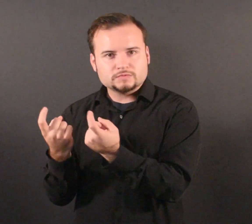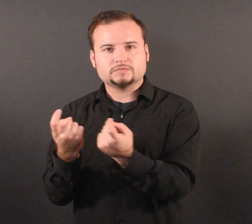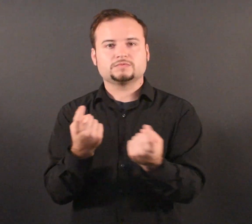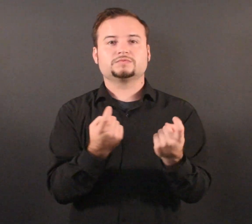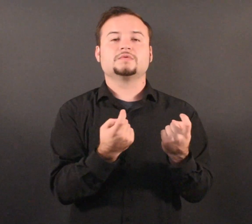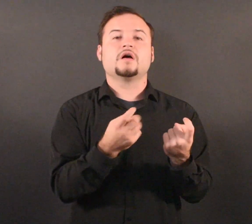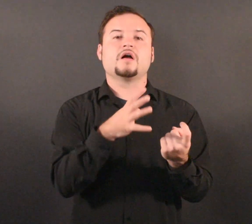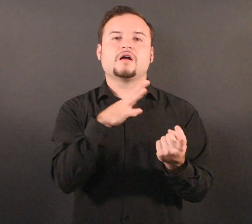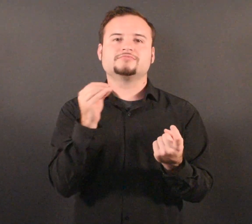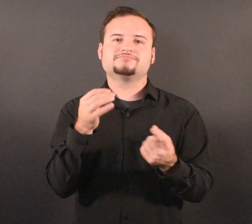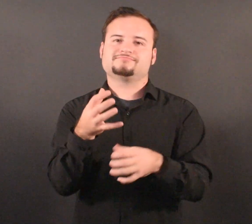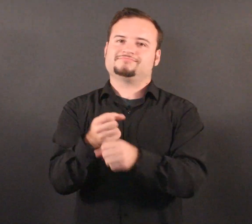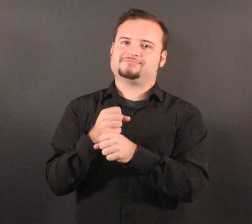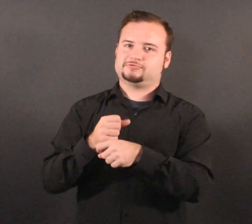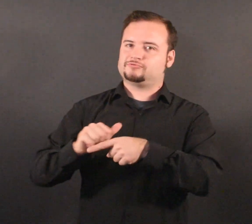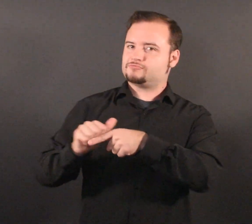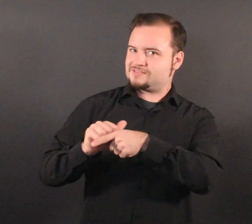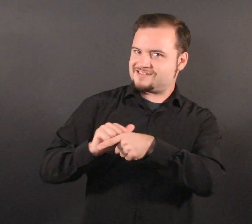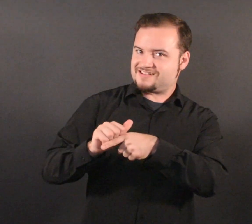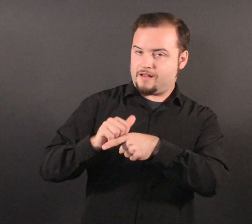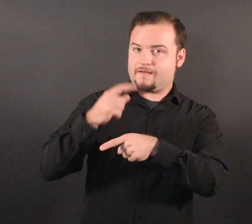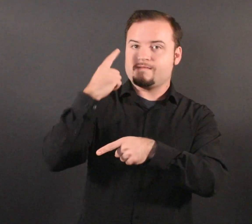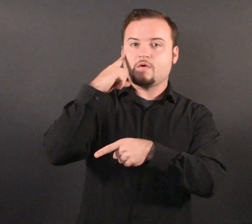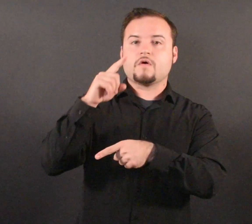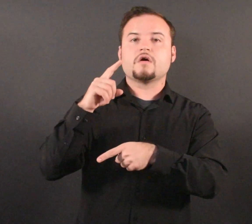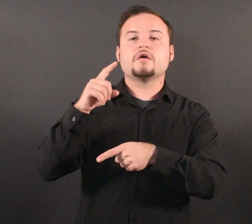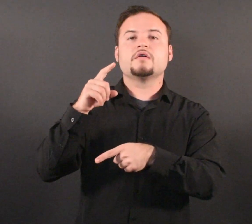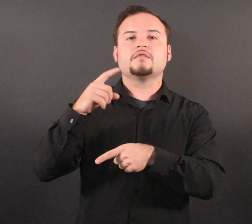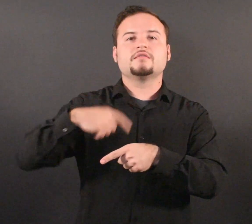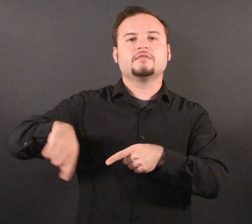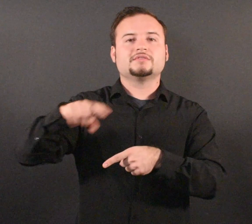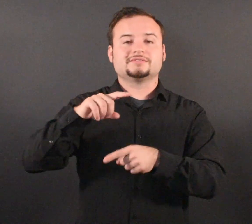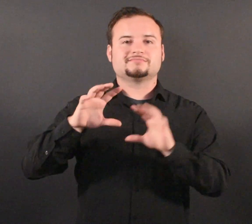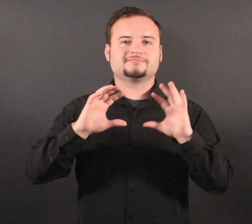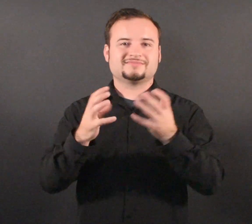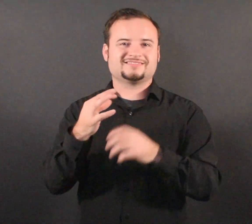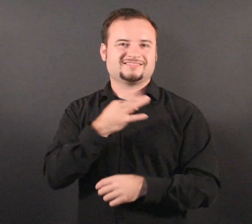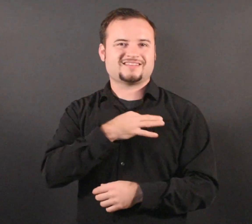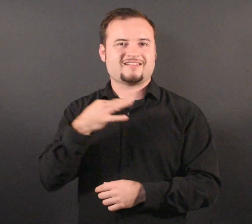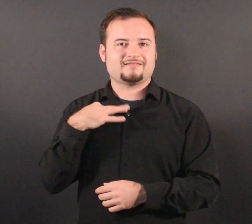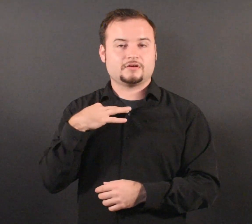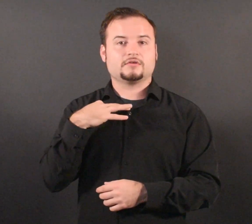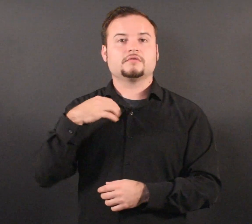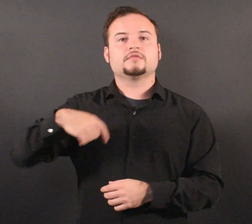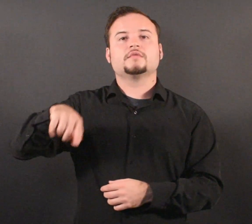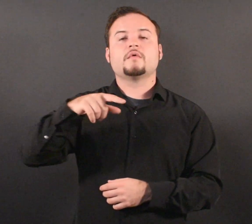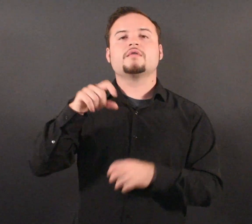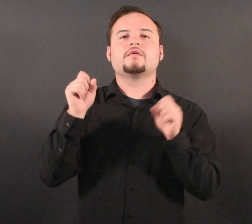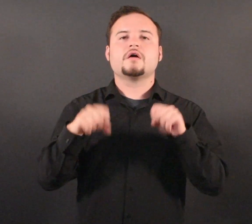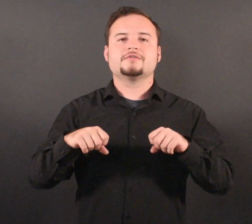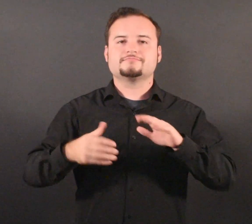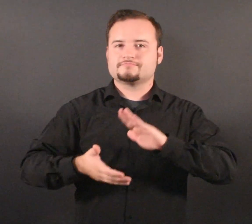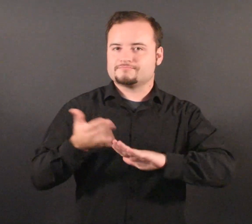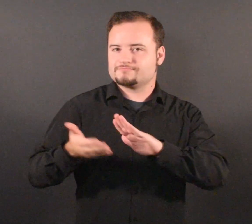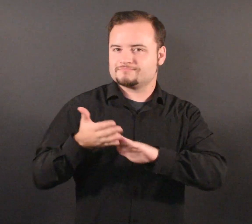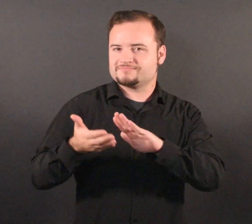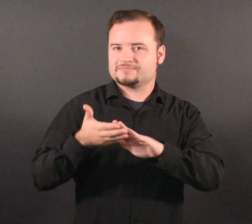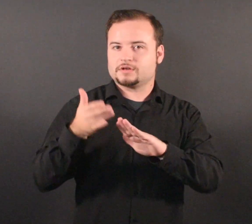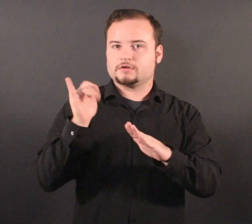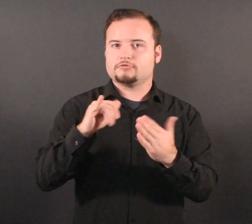obtain training, and oversee a network of staff to implement